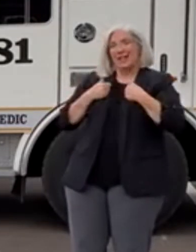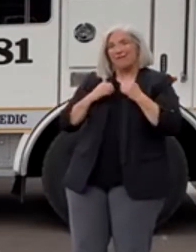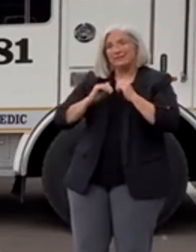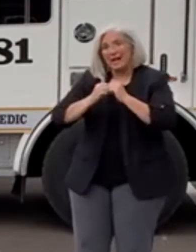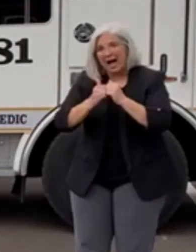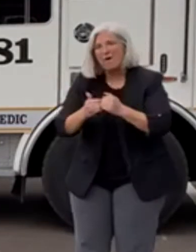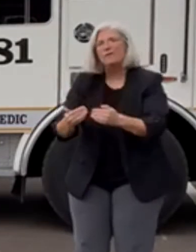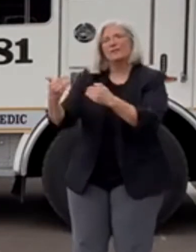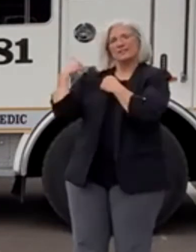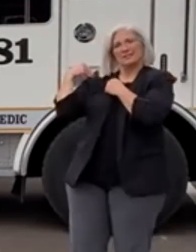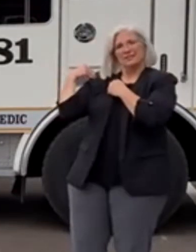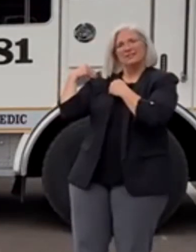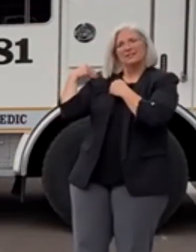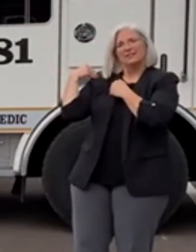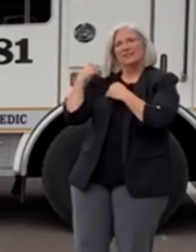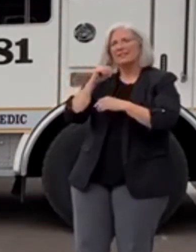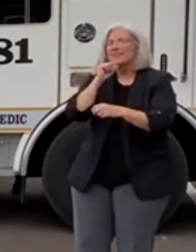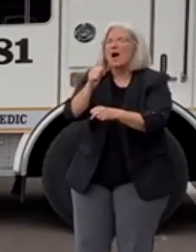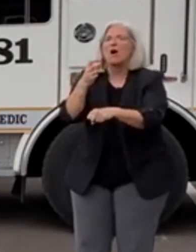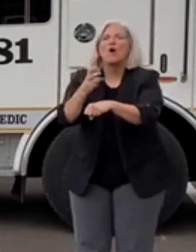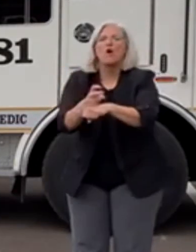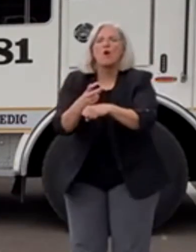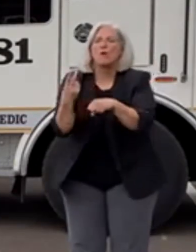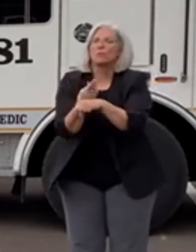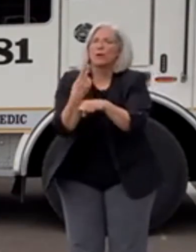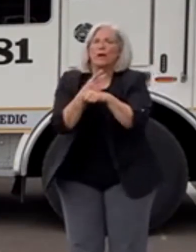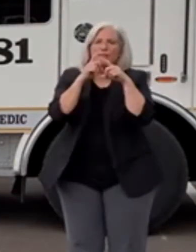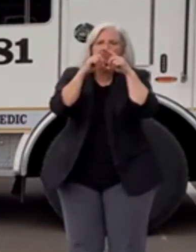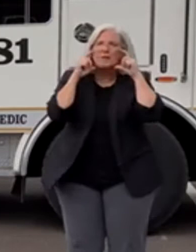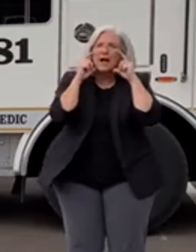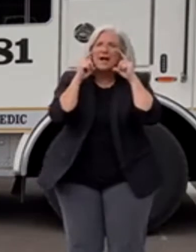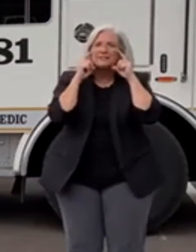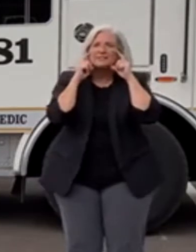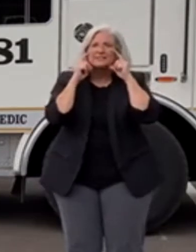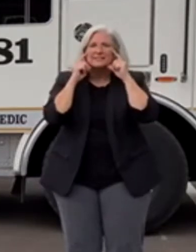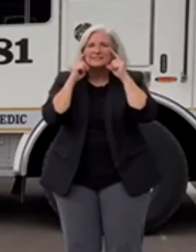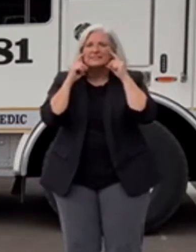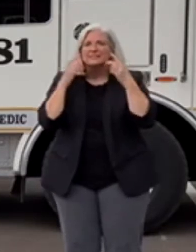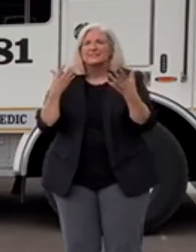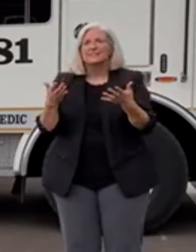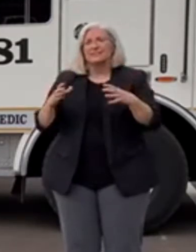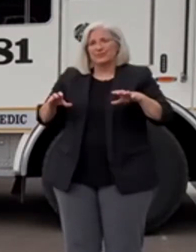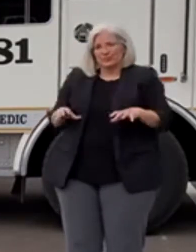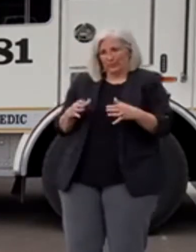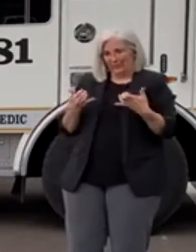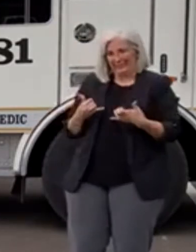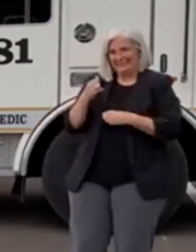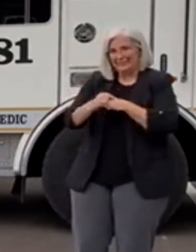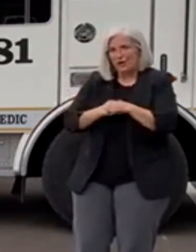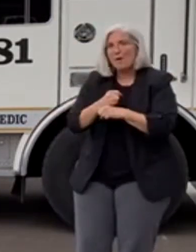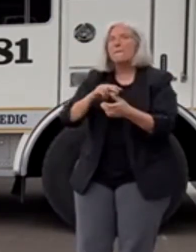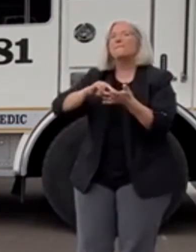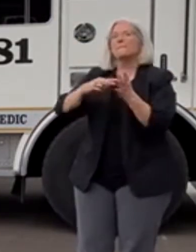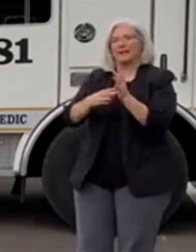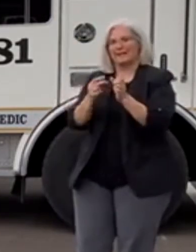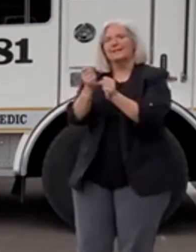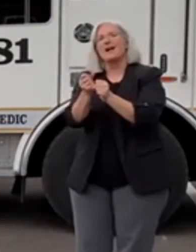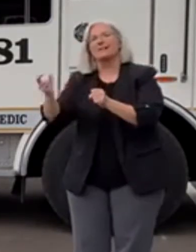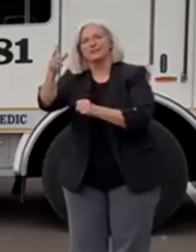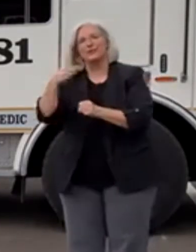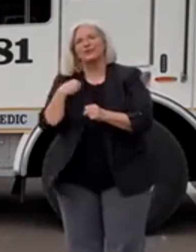is not so hard to wear a mask. Do it this year, and next year I think things will be better.